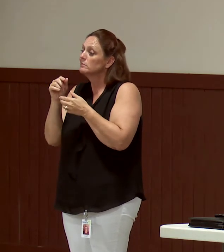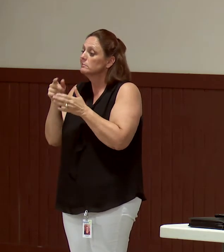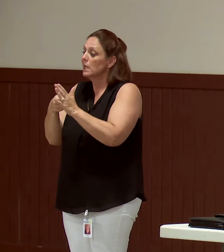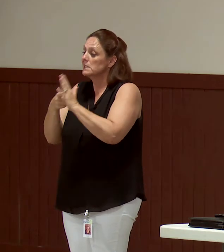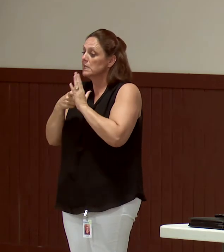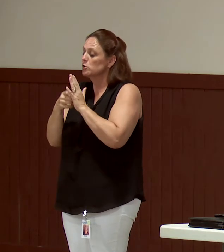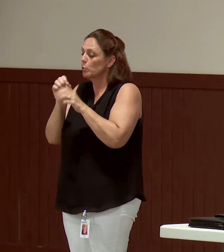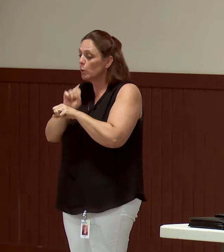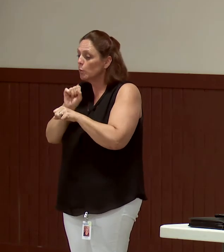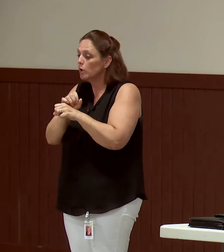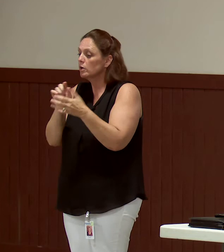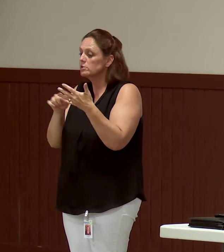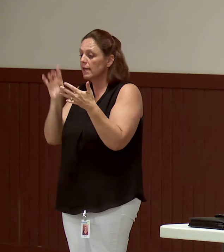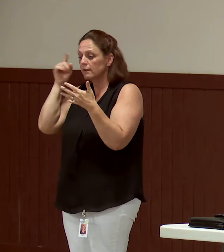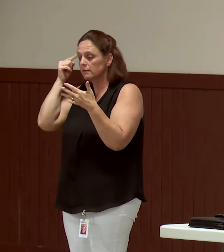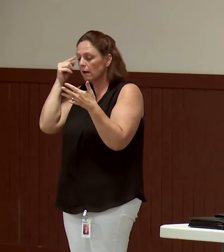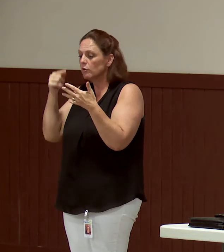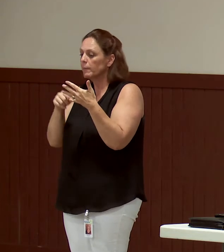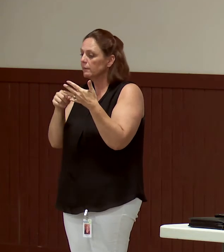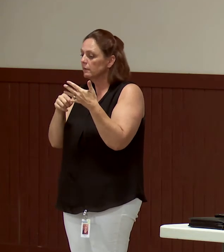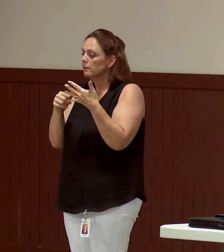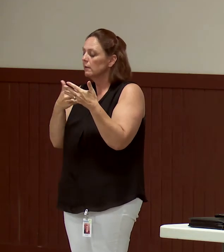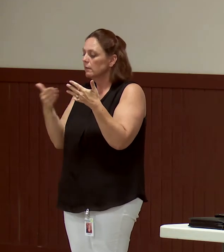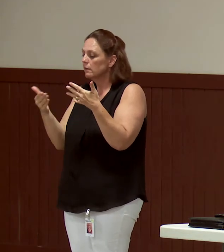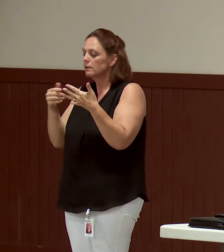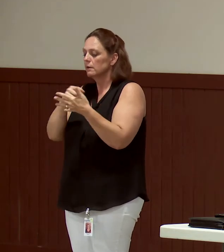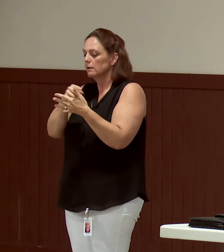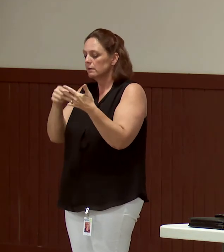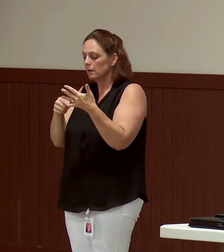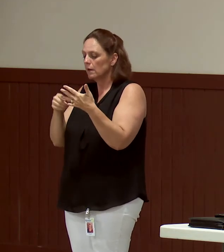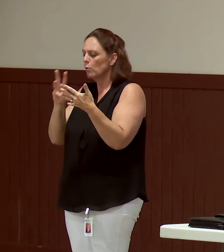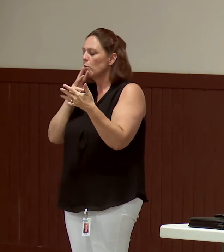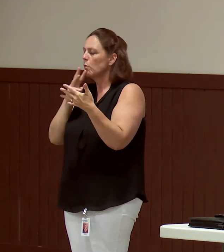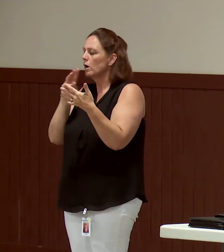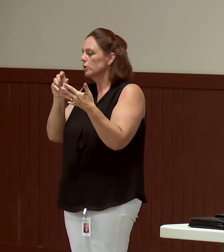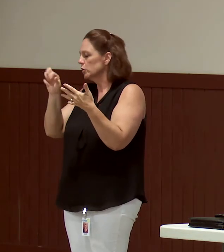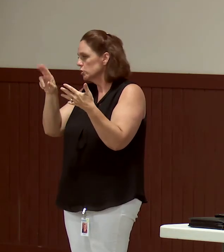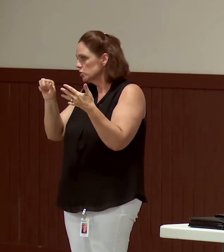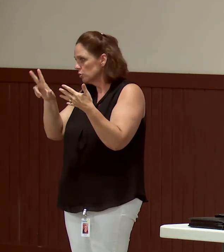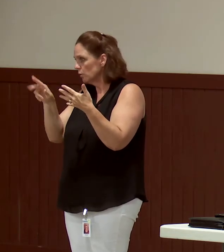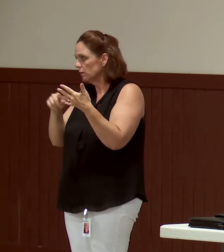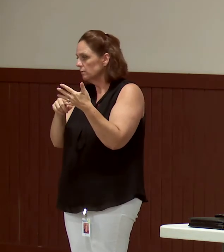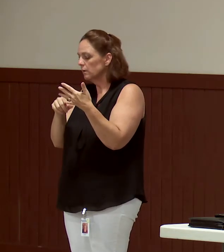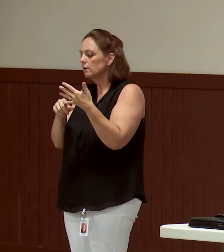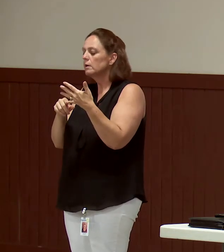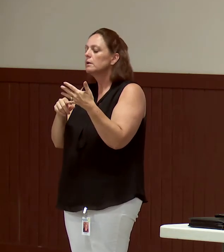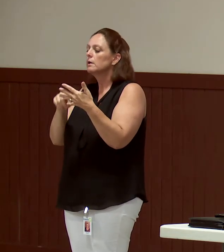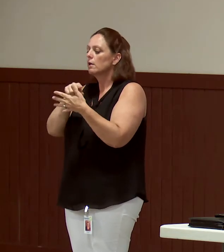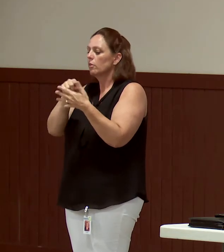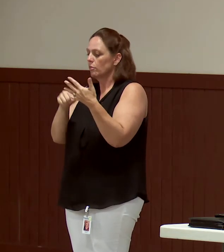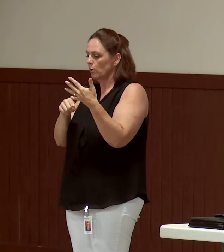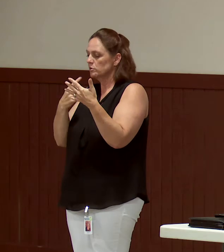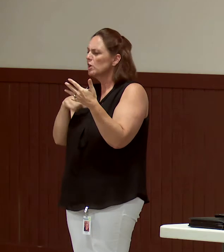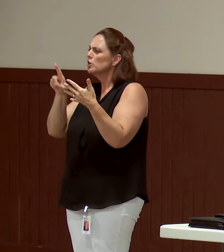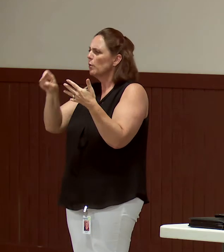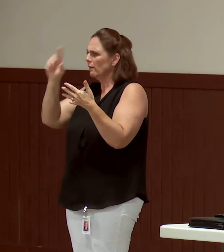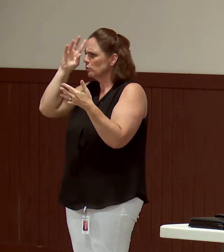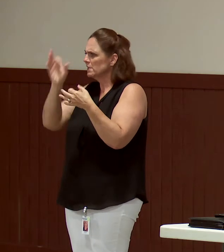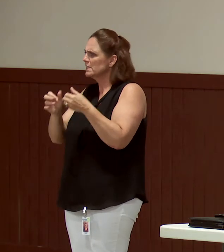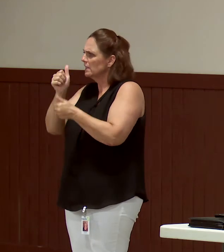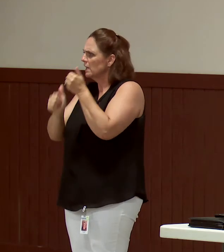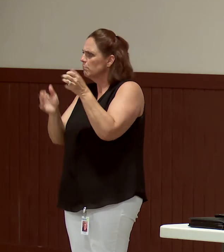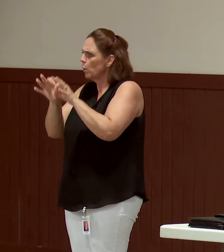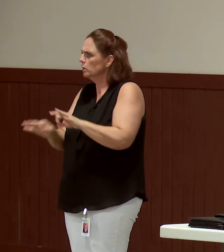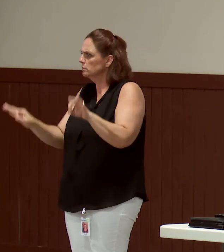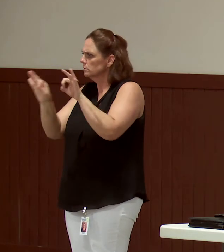to the extent that they were lost revenue by COVID, and then water, sewer, and broadband infrastructure. If you just click on Linn County,